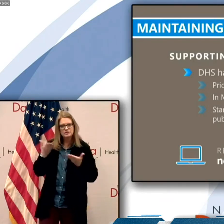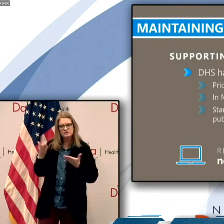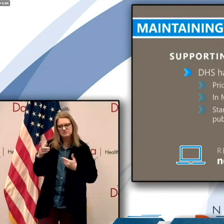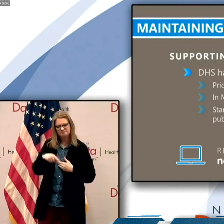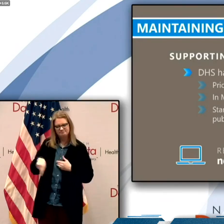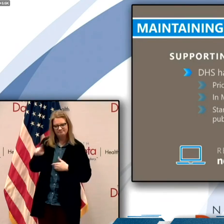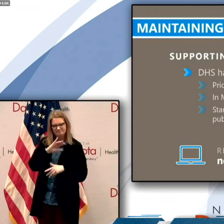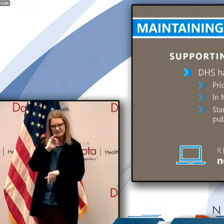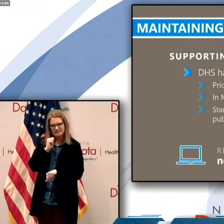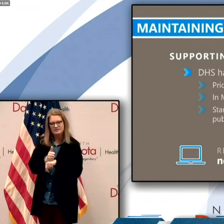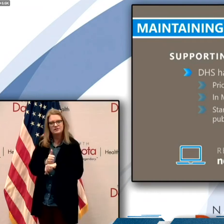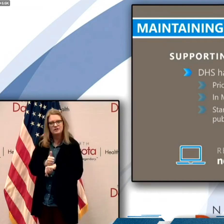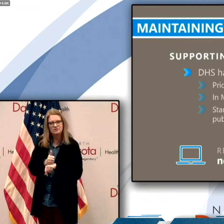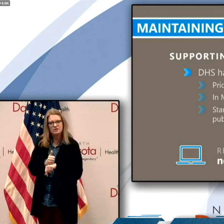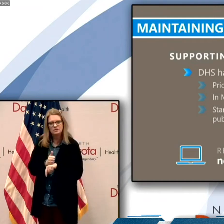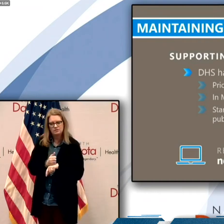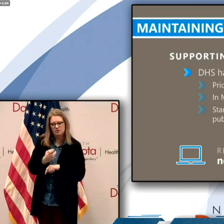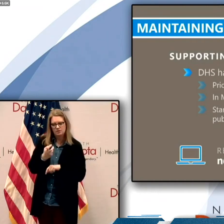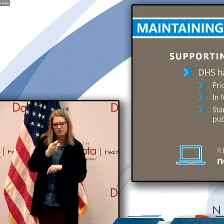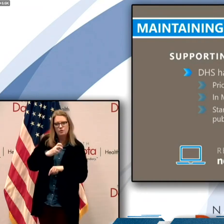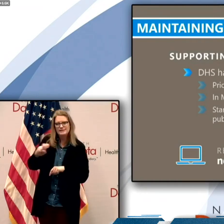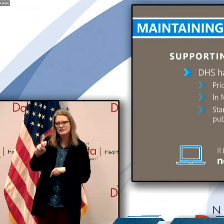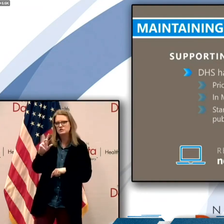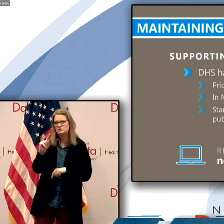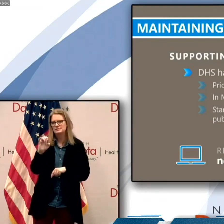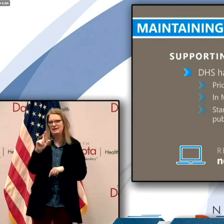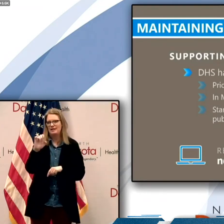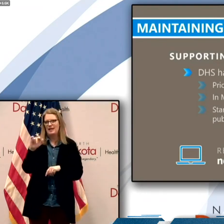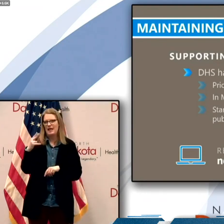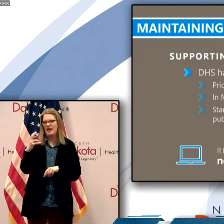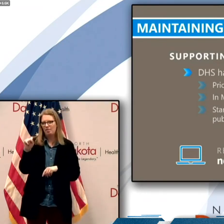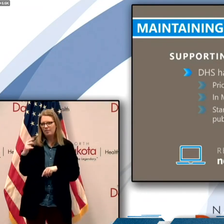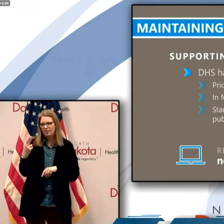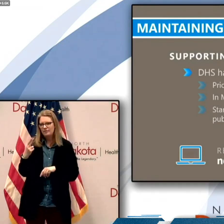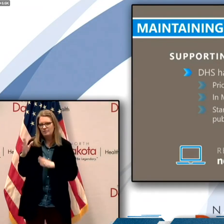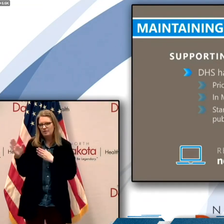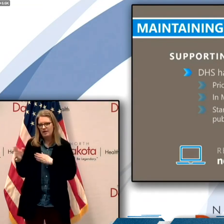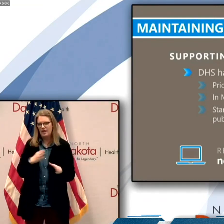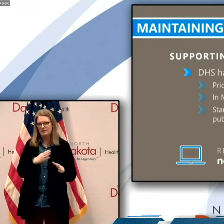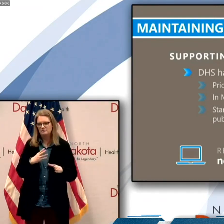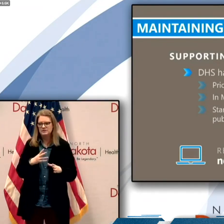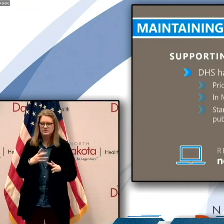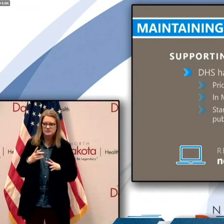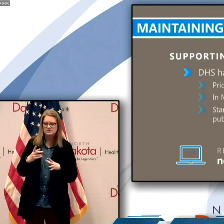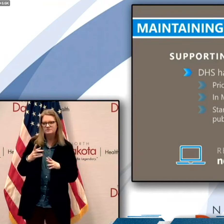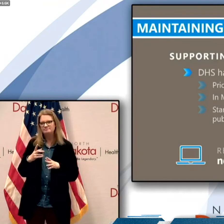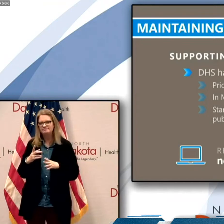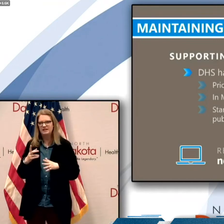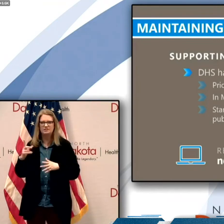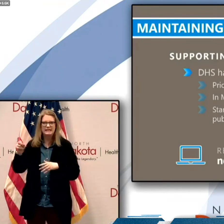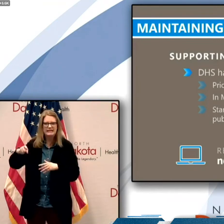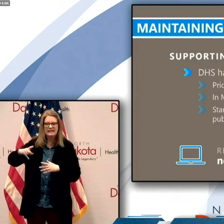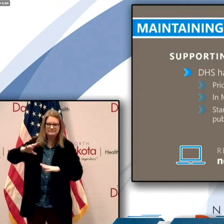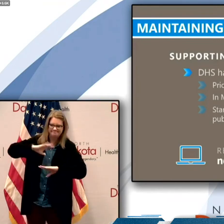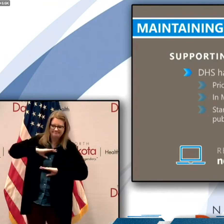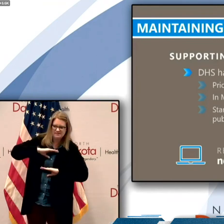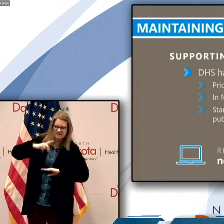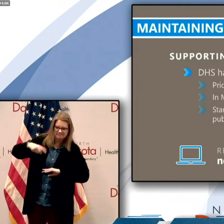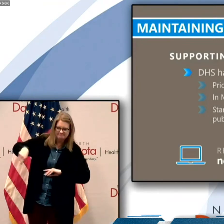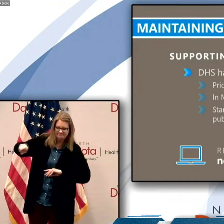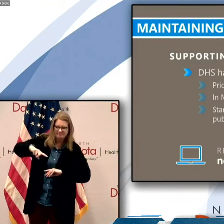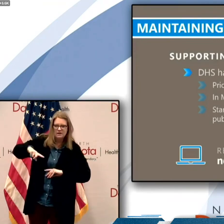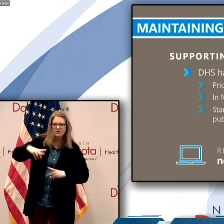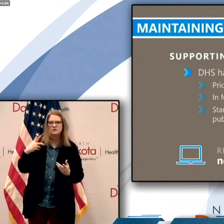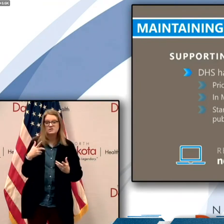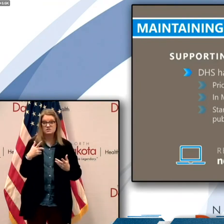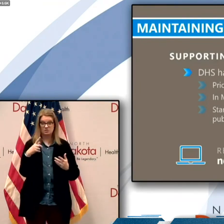and implemented a transition to telehealth plan to better meet the needs and clients of team members. And so again, I want to say thanks to